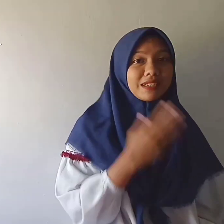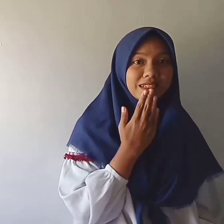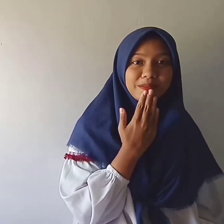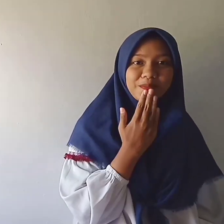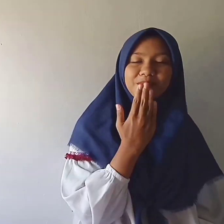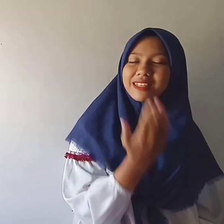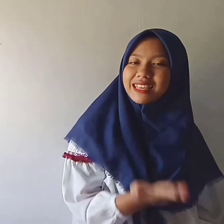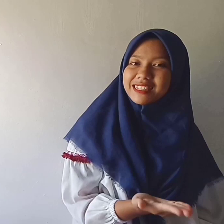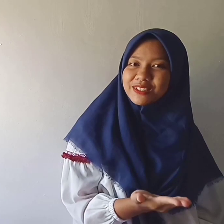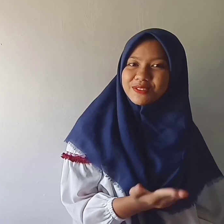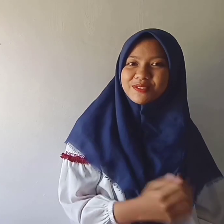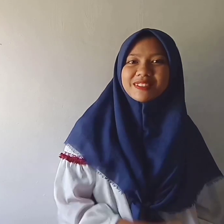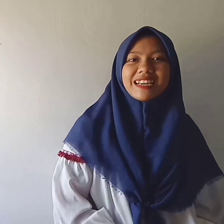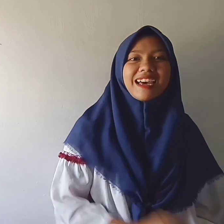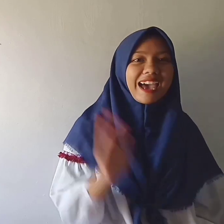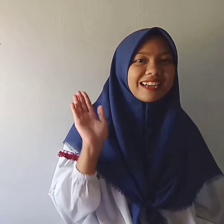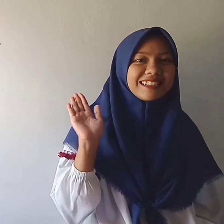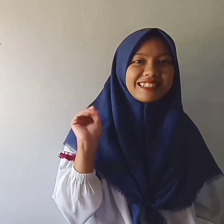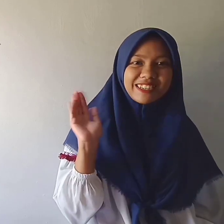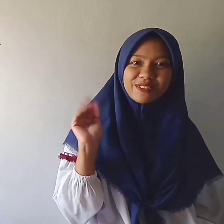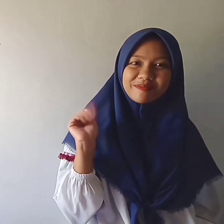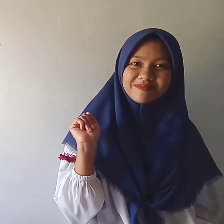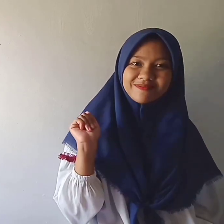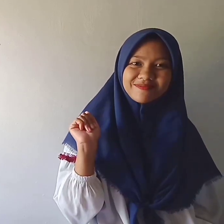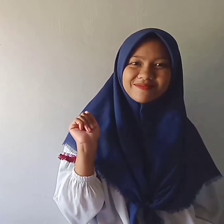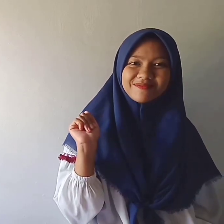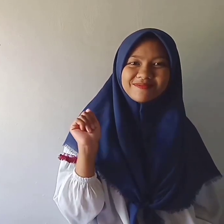participation. Thank you, and see you.